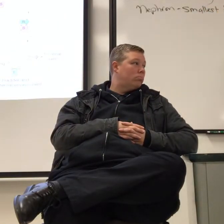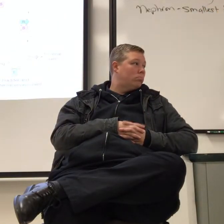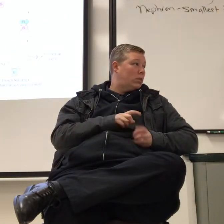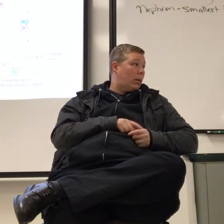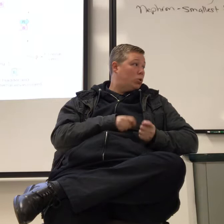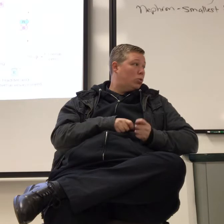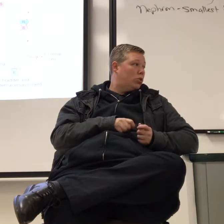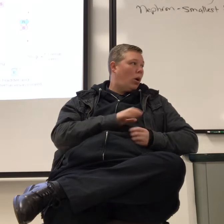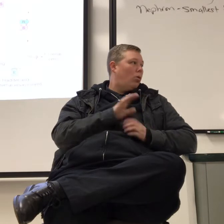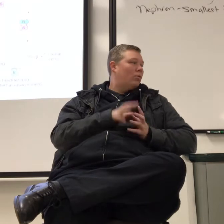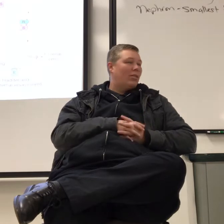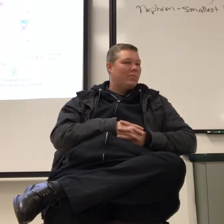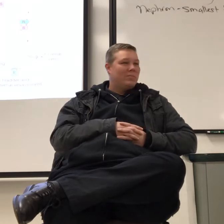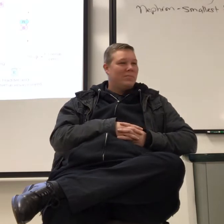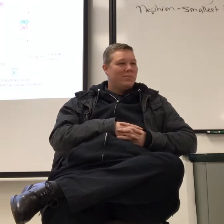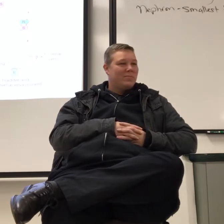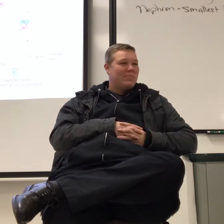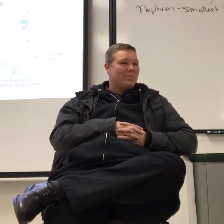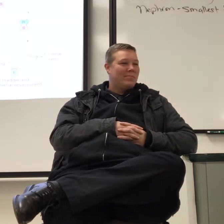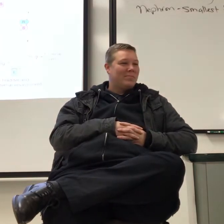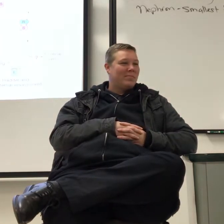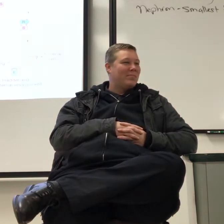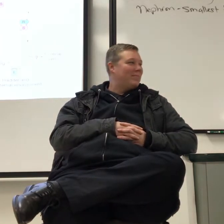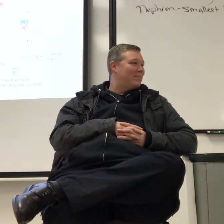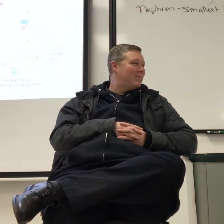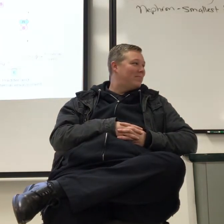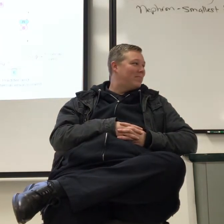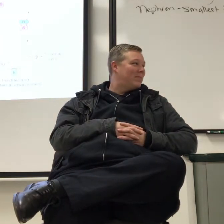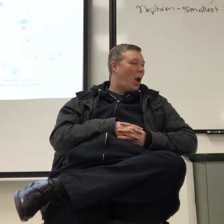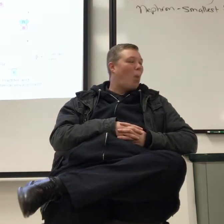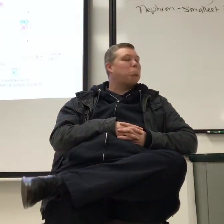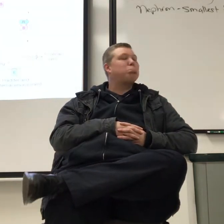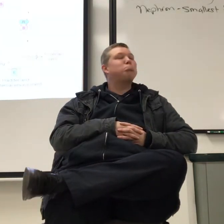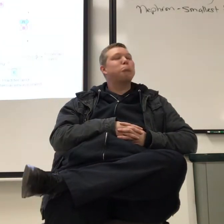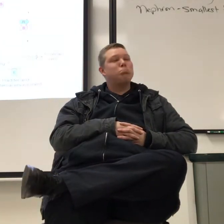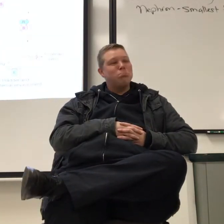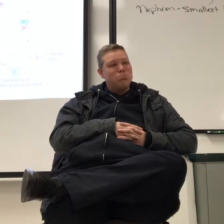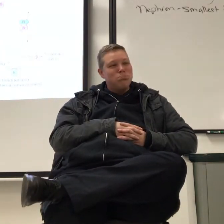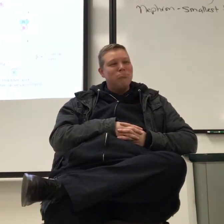functional unit of the kidney.